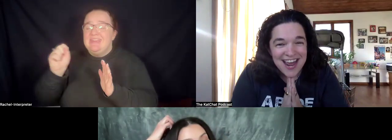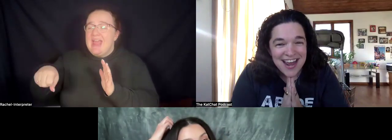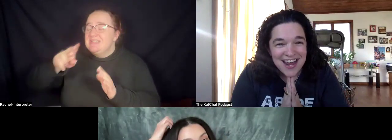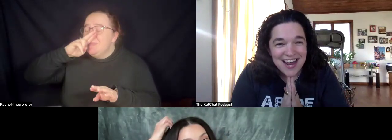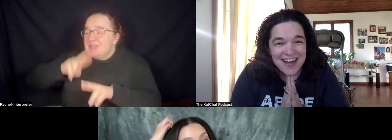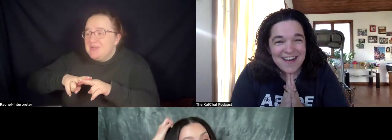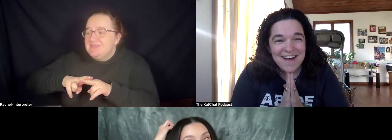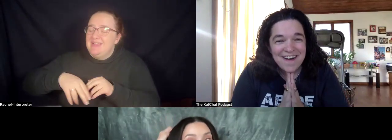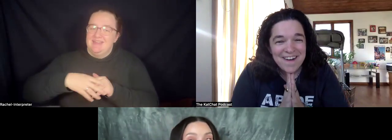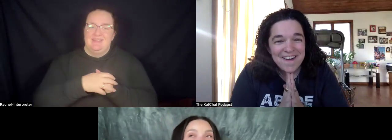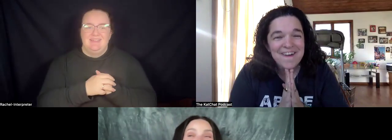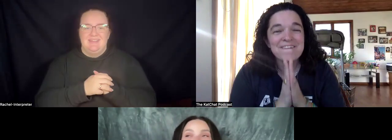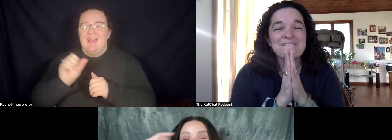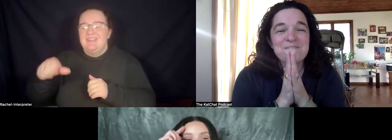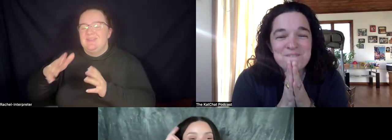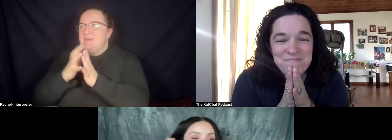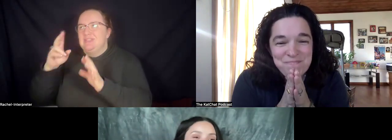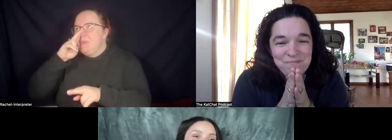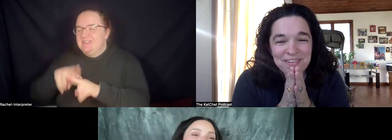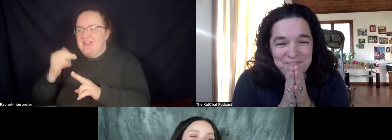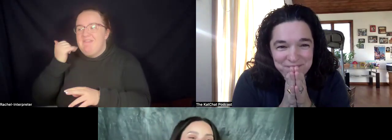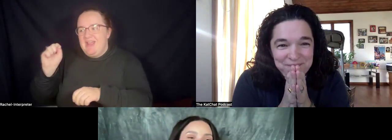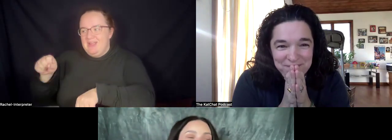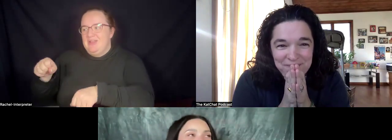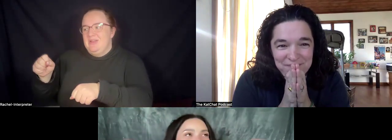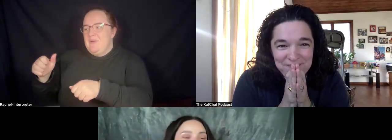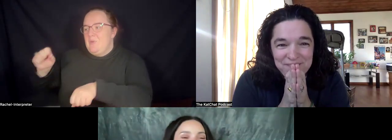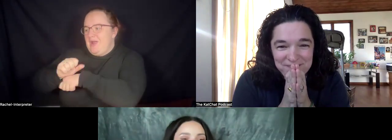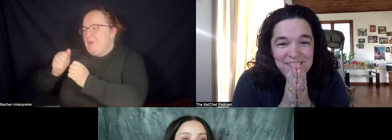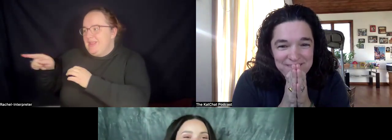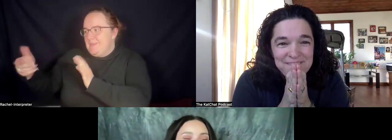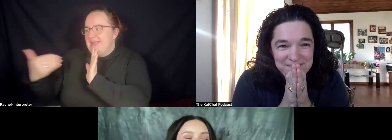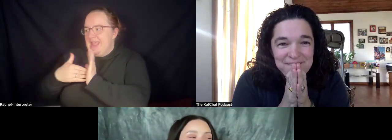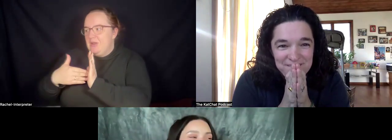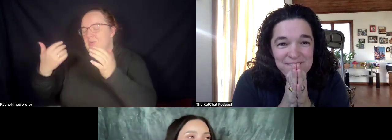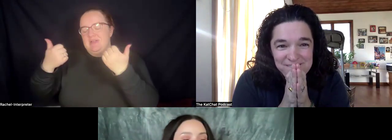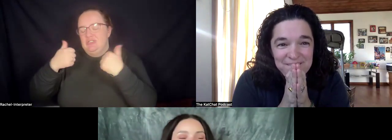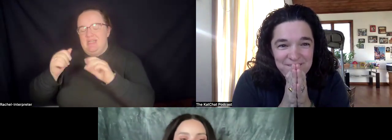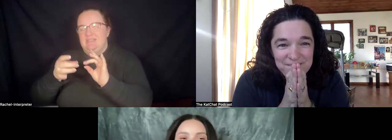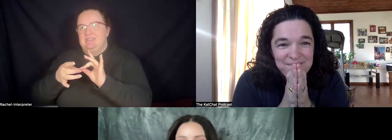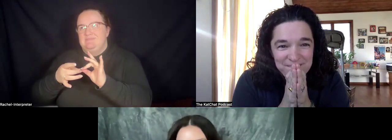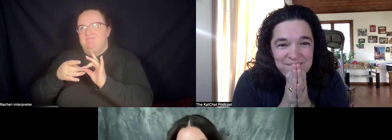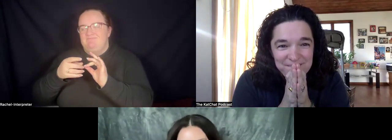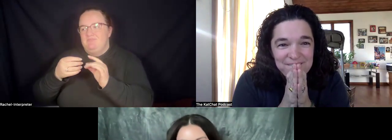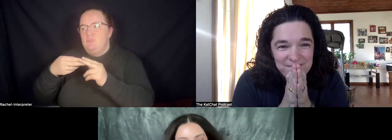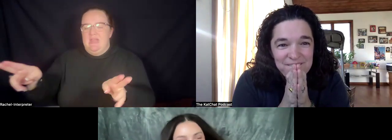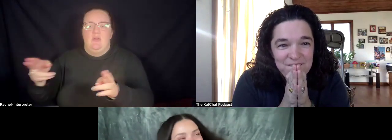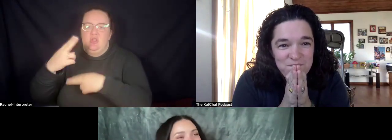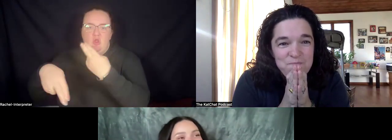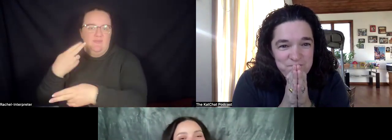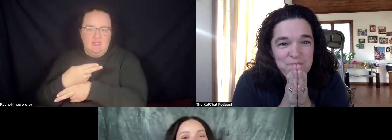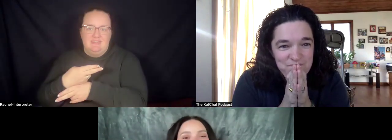screen. fun. That would be so much fun if I got to work with him again. We're kind of manifesting it. So when I spoke to him a couple weeks ago, I was